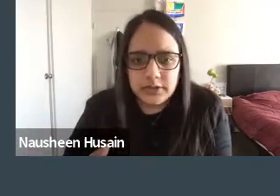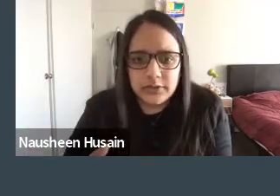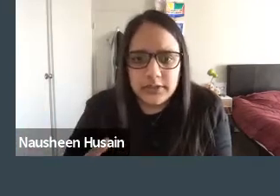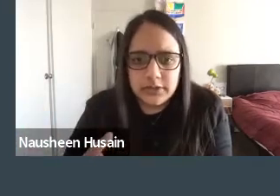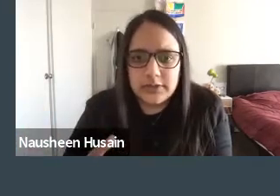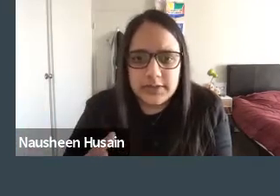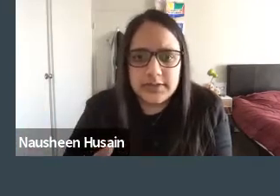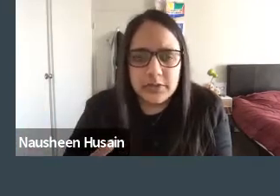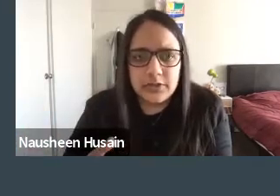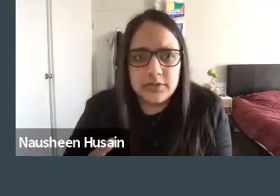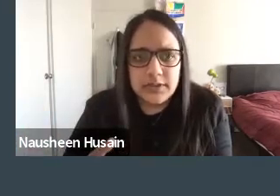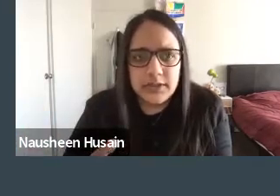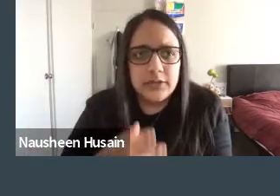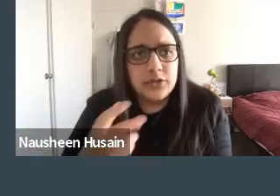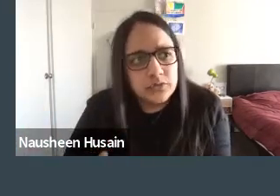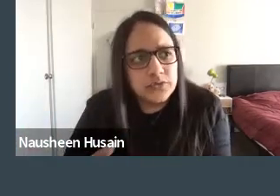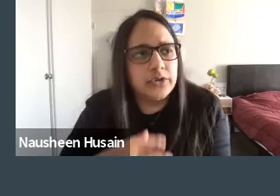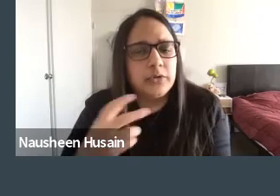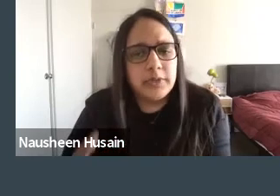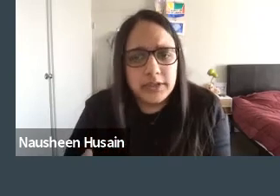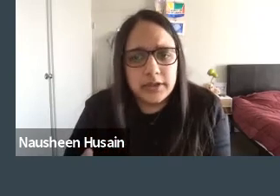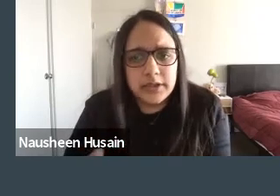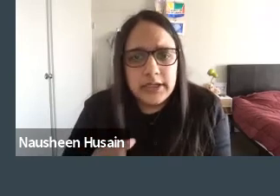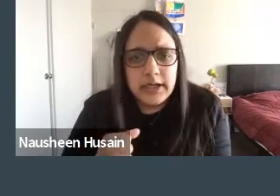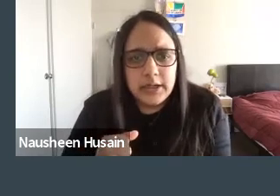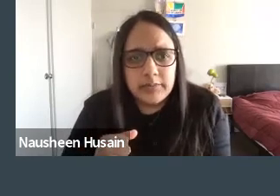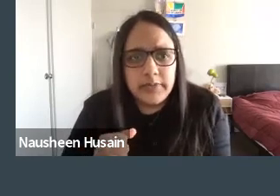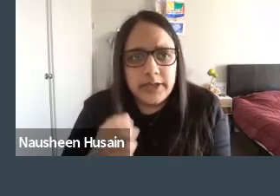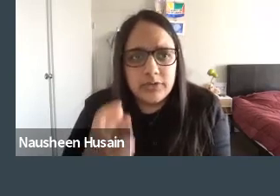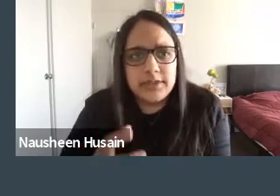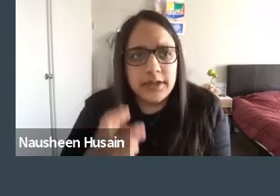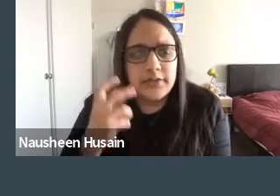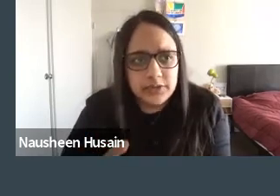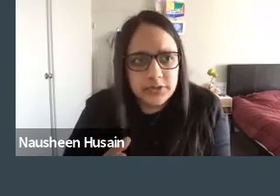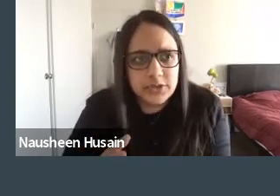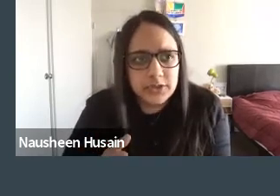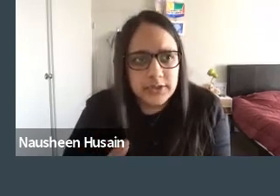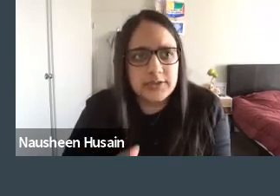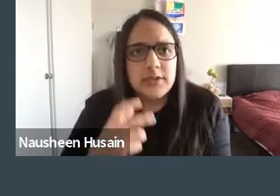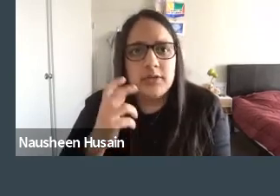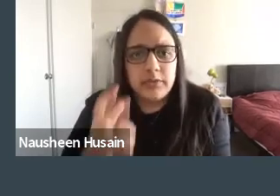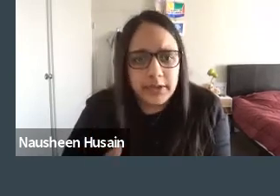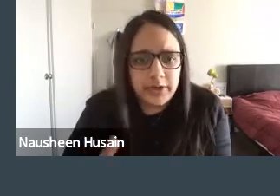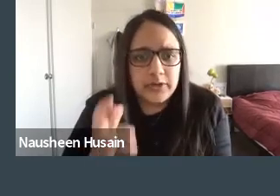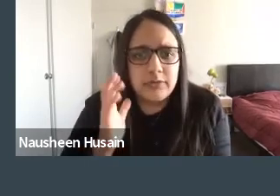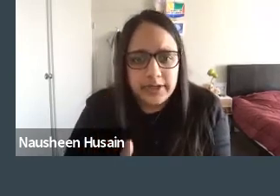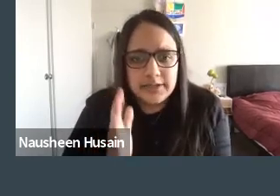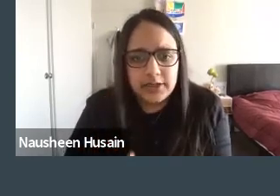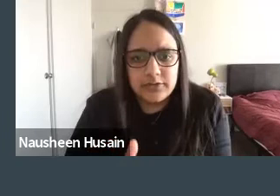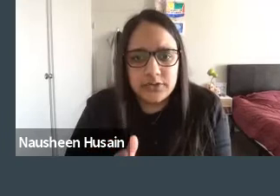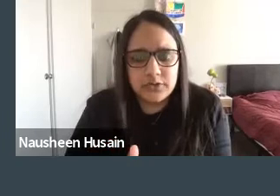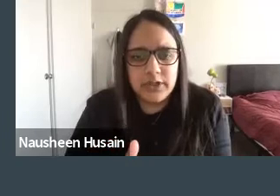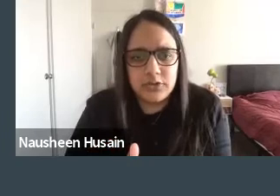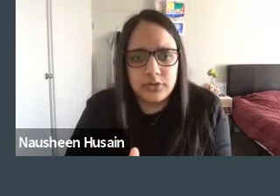instinctual level, even if it's not something you see in the news or in your media, and you need to kind of research it, write about it, write it